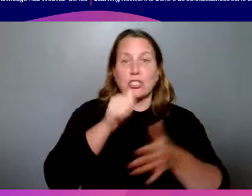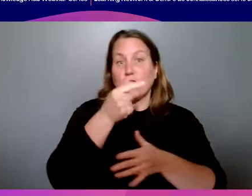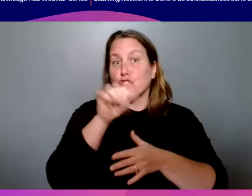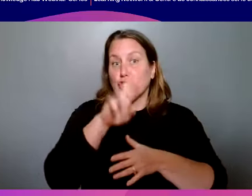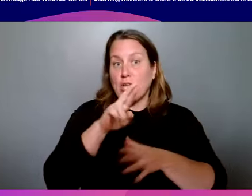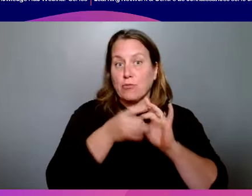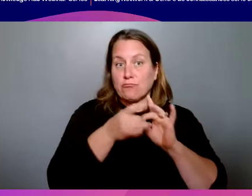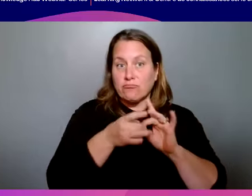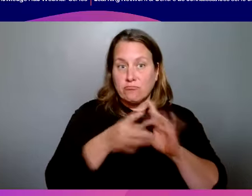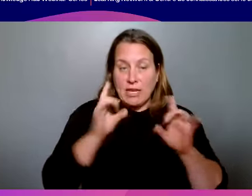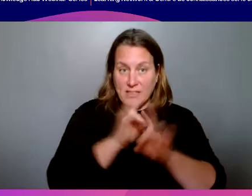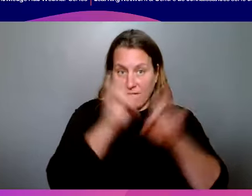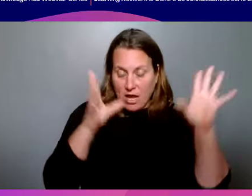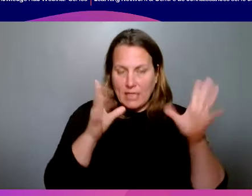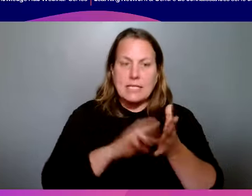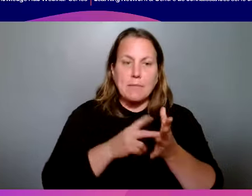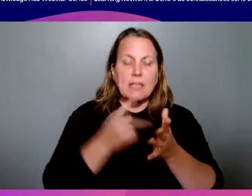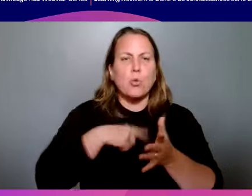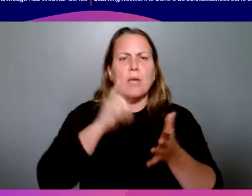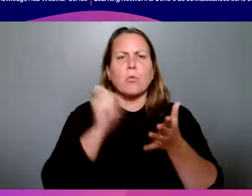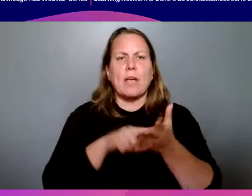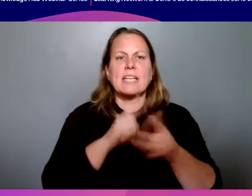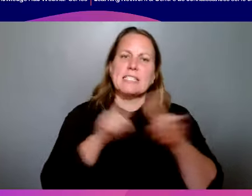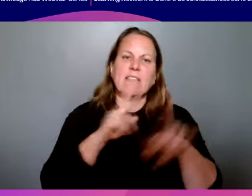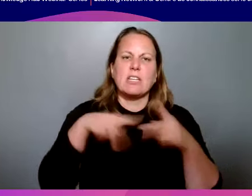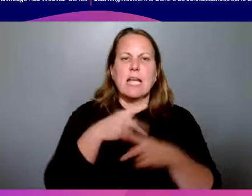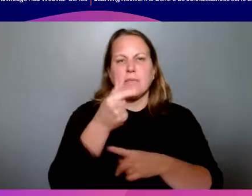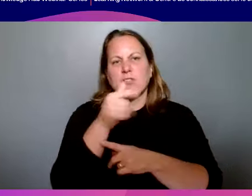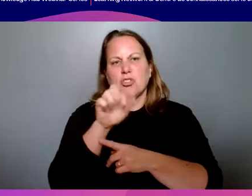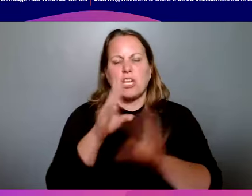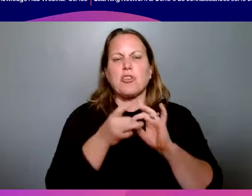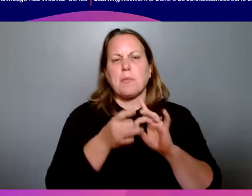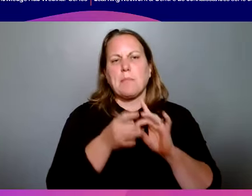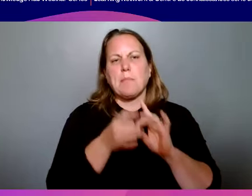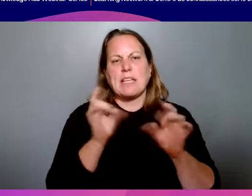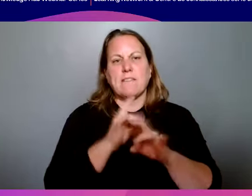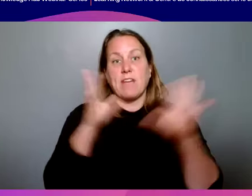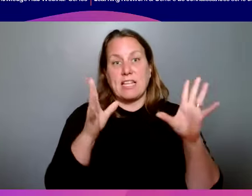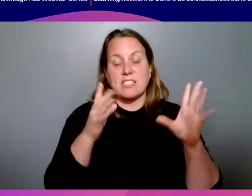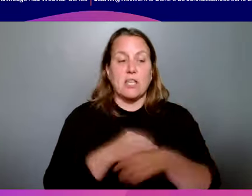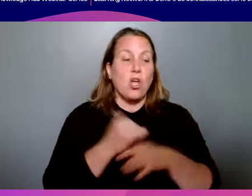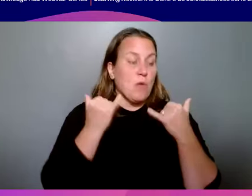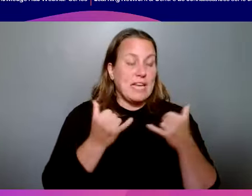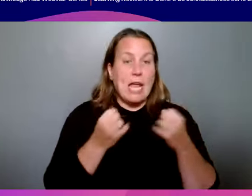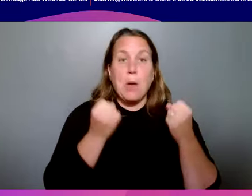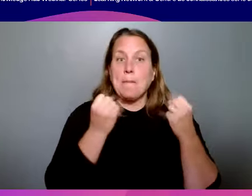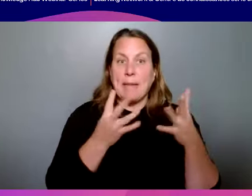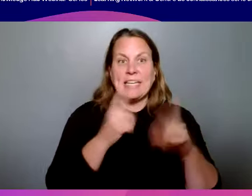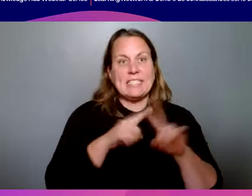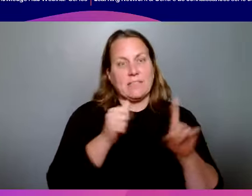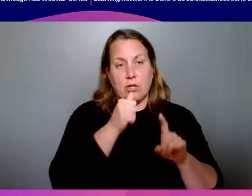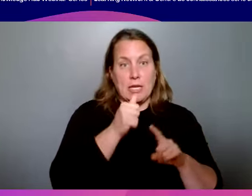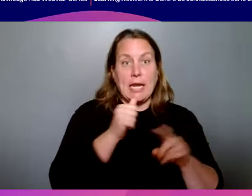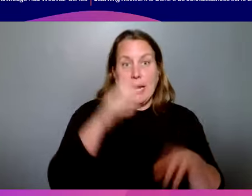nations face disproportionate forms of gender-based violence and a crisis of missing and murdered Indigenous women and girls, and